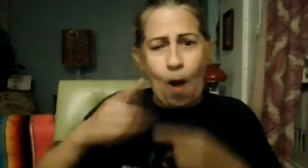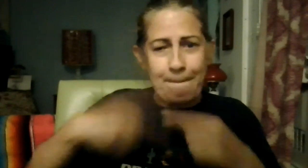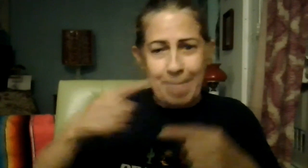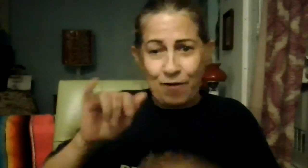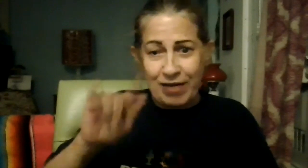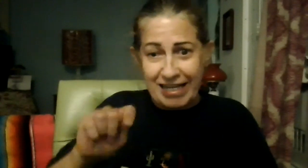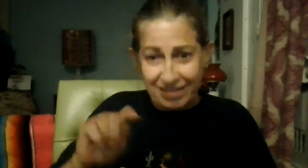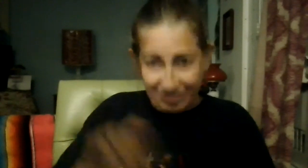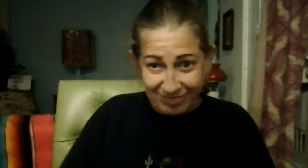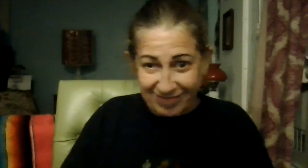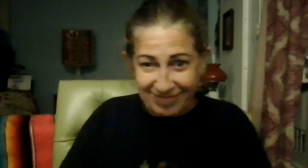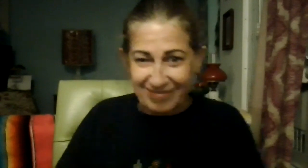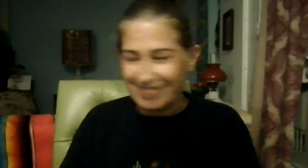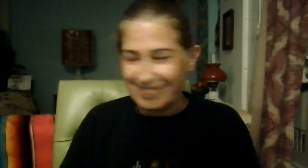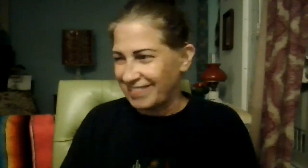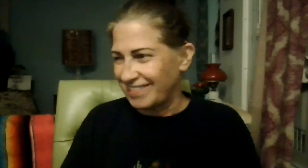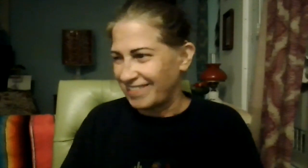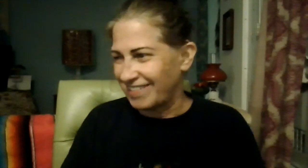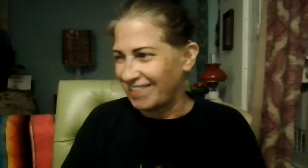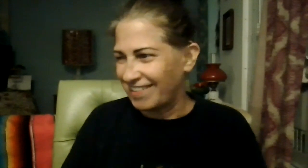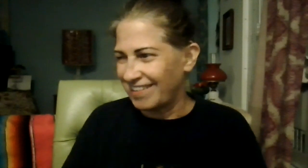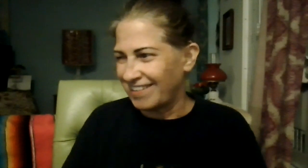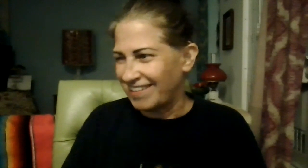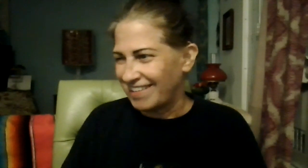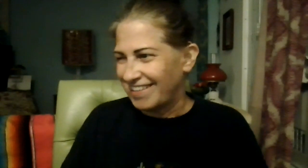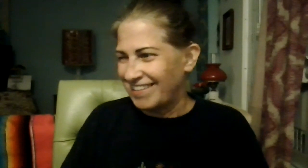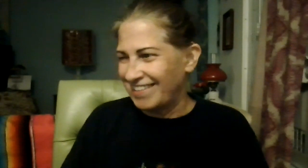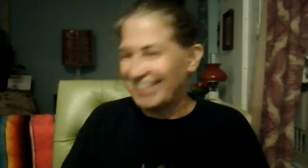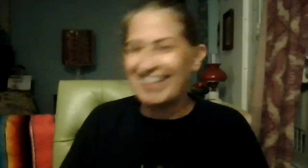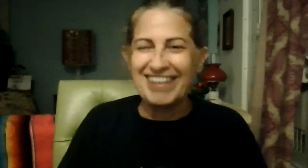with the audience here a little bit about your experience with Black Lives Matter?